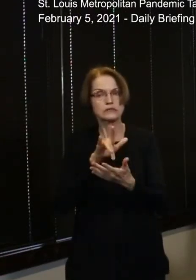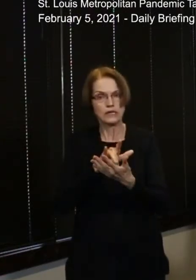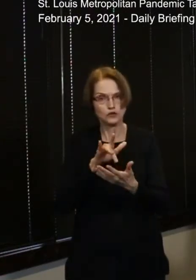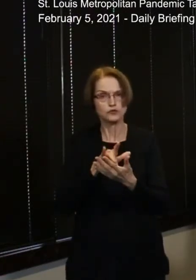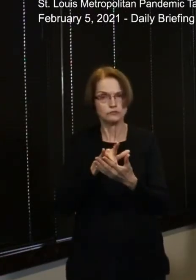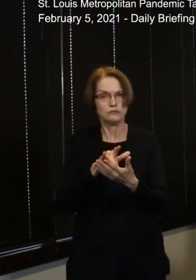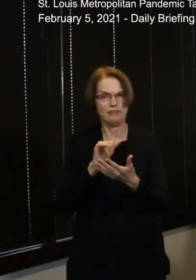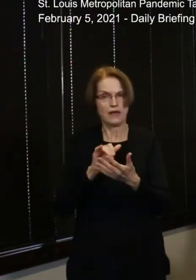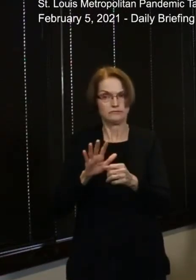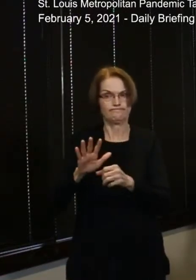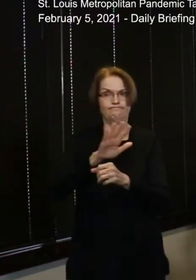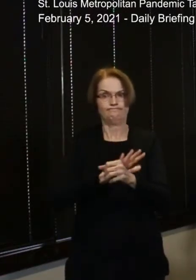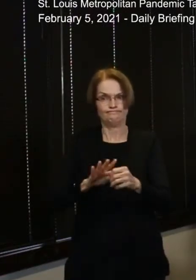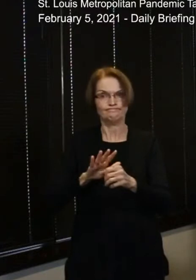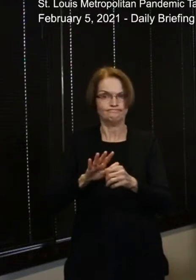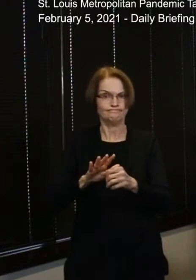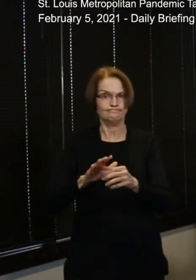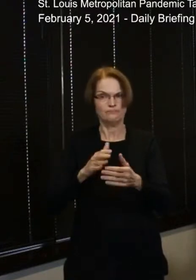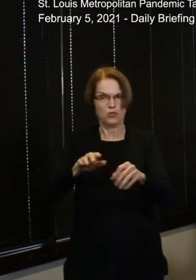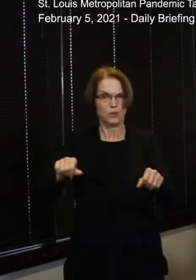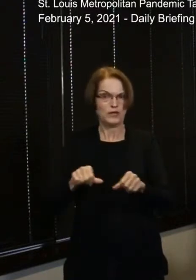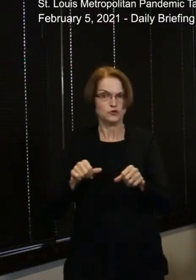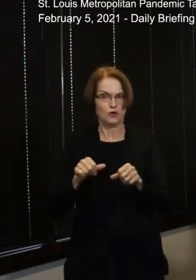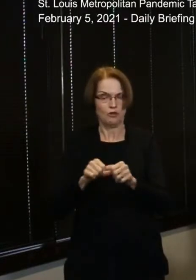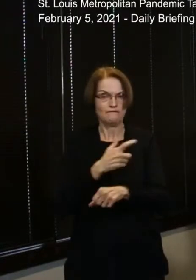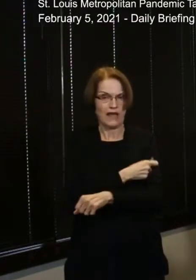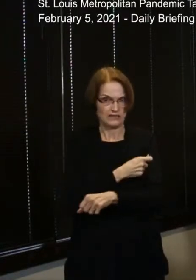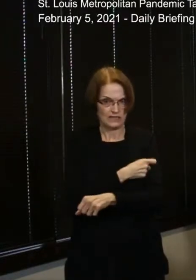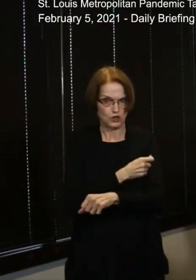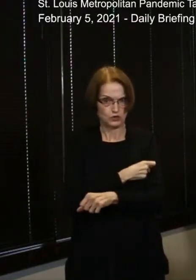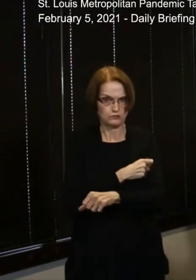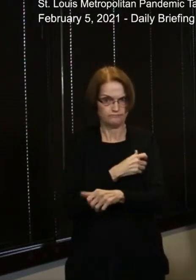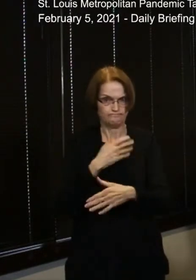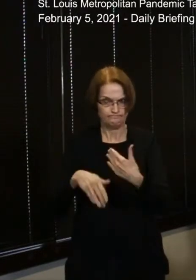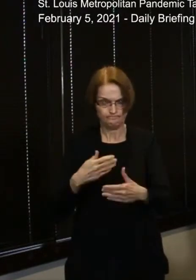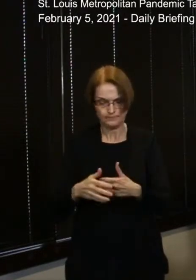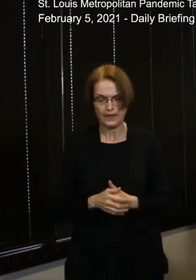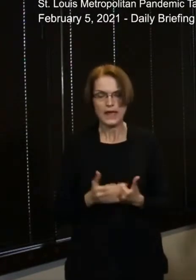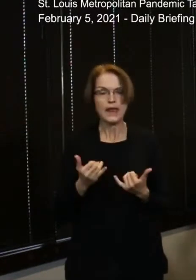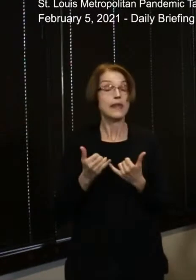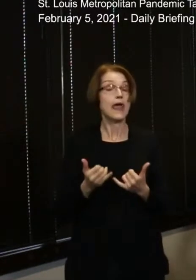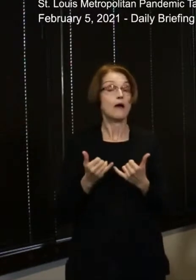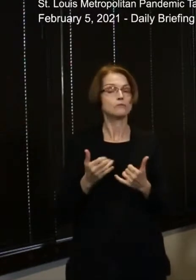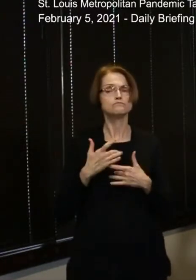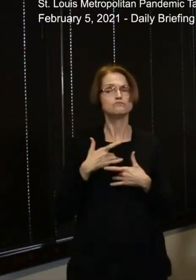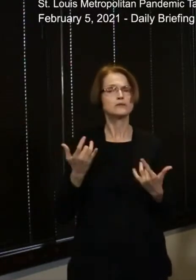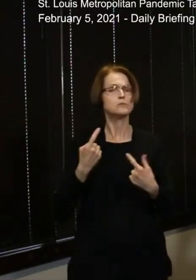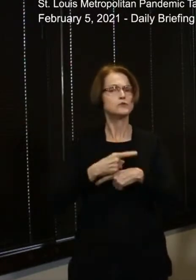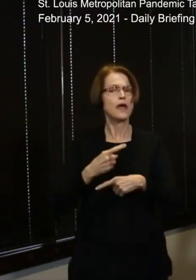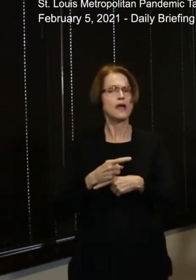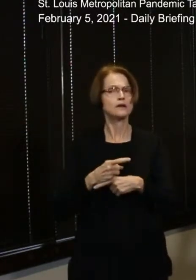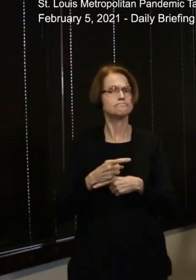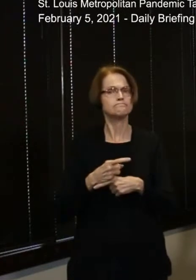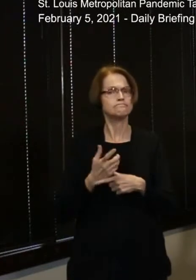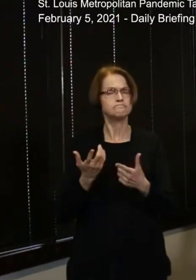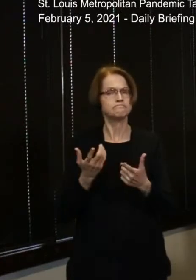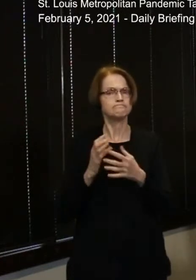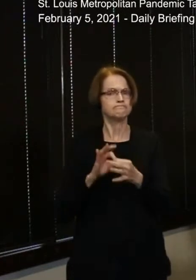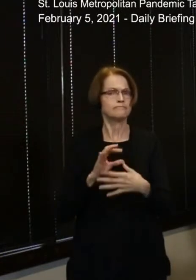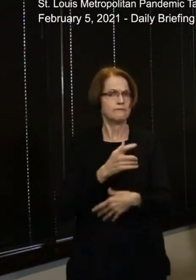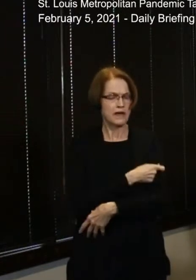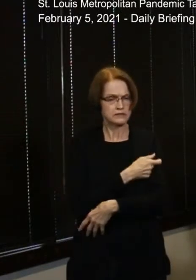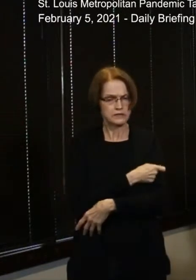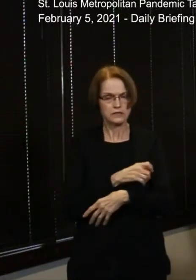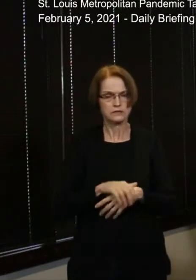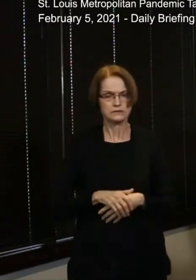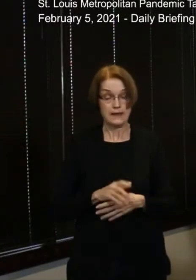regional vaccination efforts. So let me share a little bit of data with you about where we are today. So on any given week,